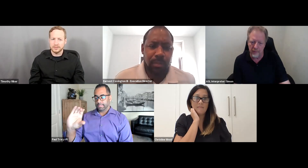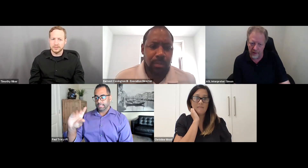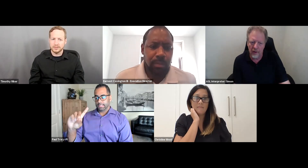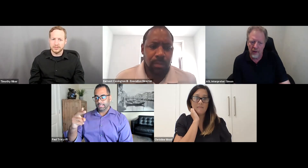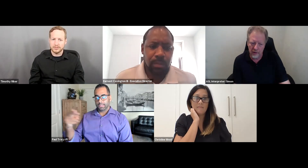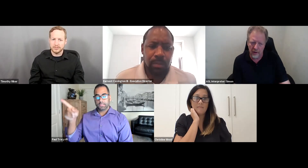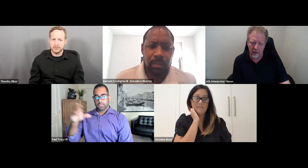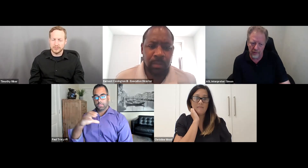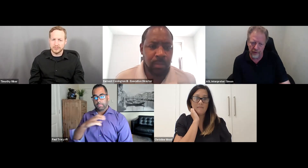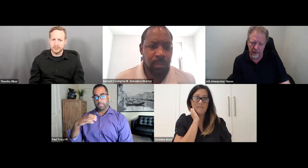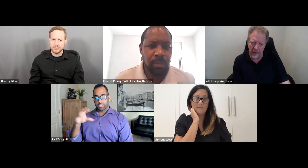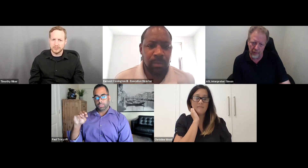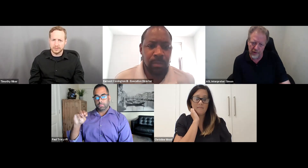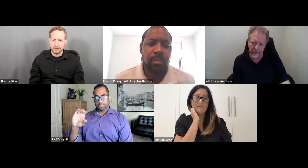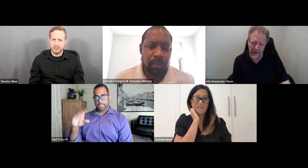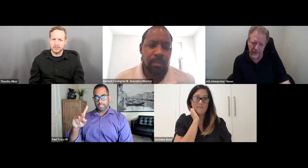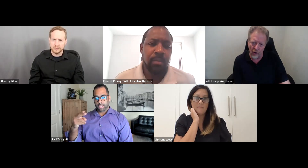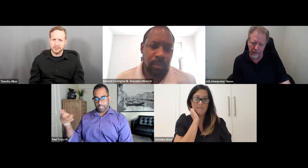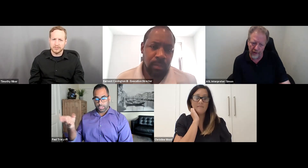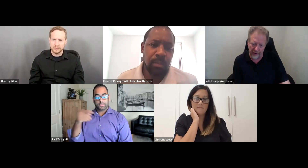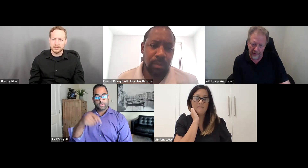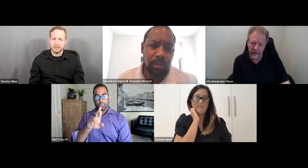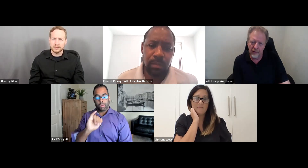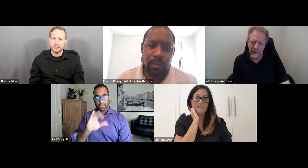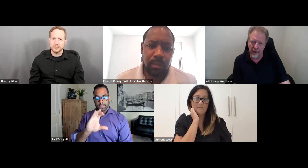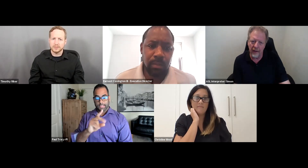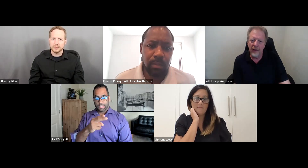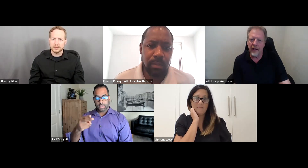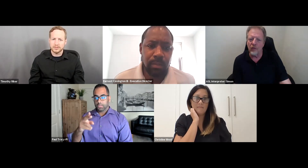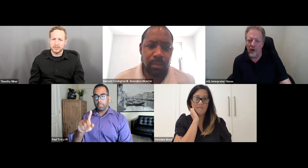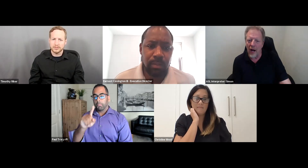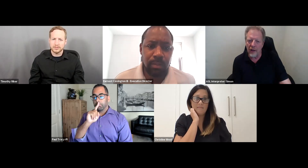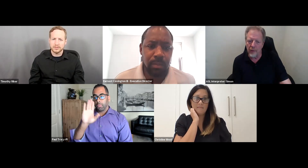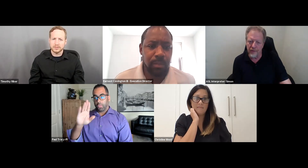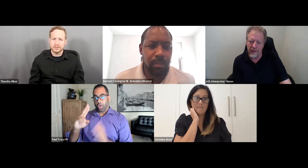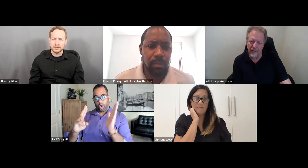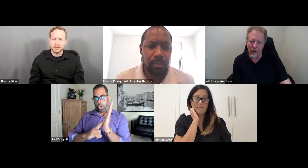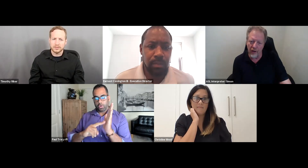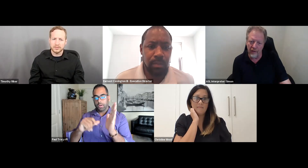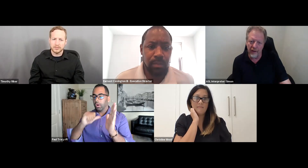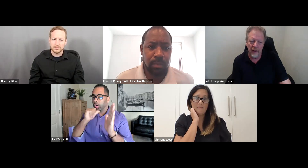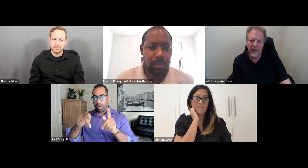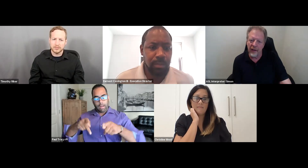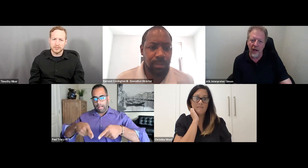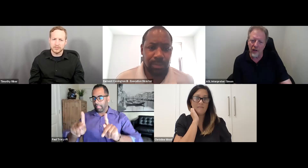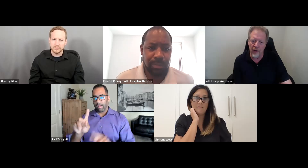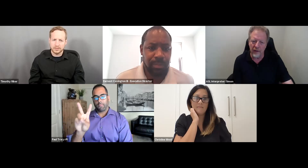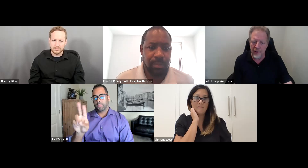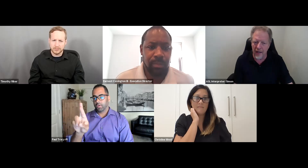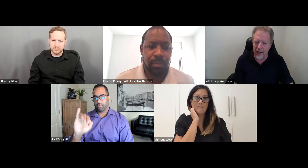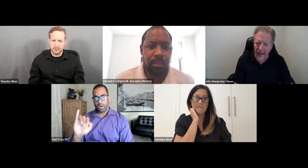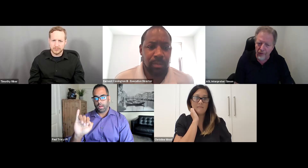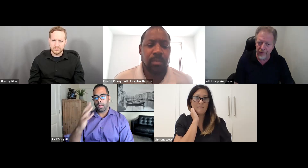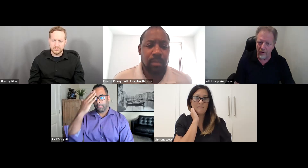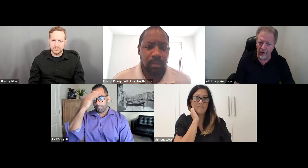is similar, you know, for the Commission for the Deaf and Hard of Hearing. Okay, now Rhode Island Commission for the Deaf and Hard of Hearing, their contract